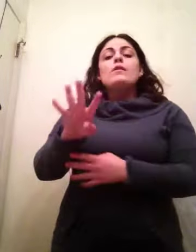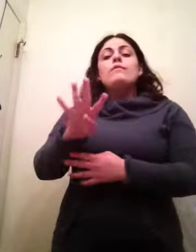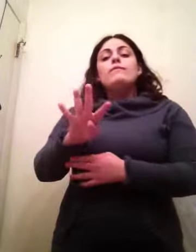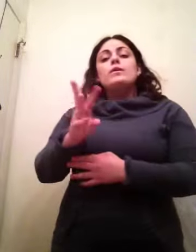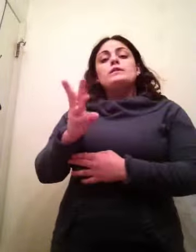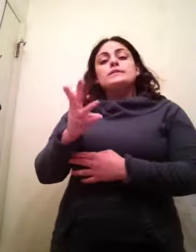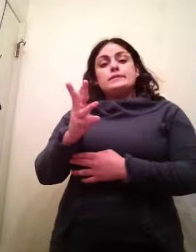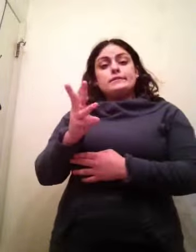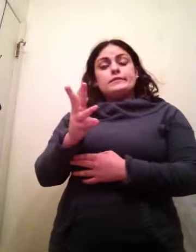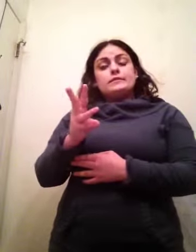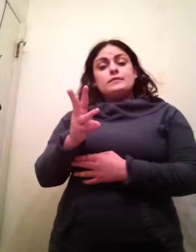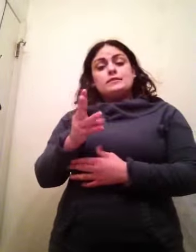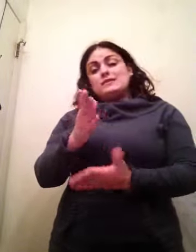417, my apologies.